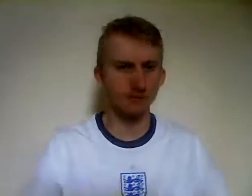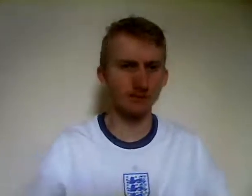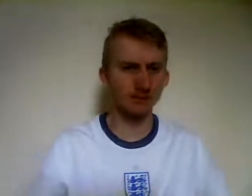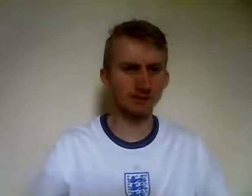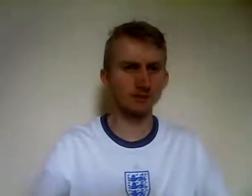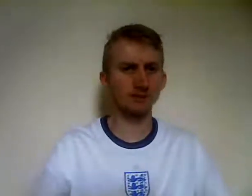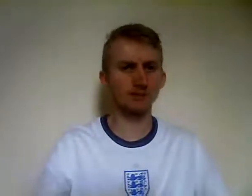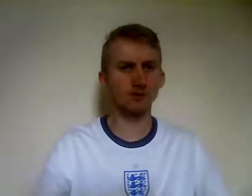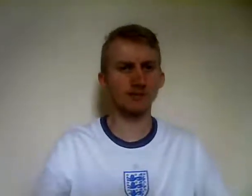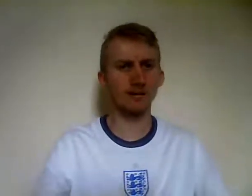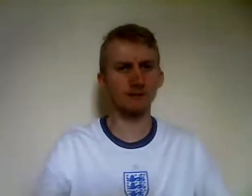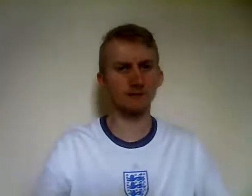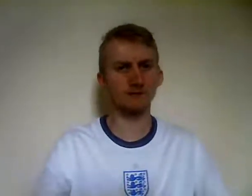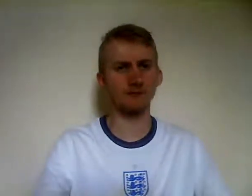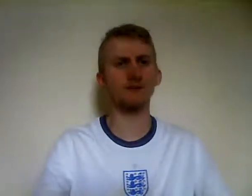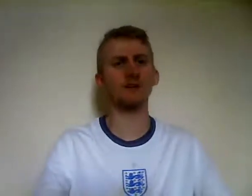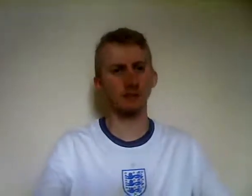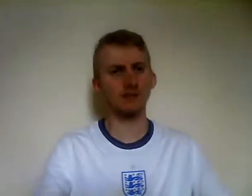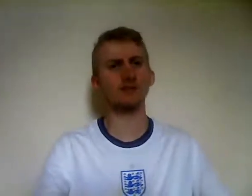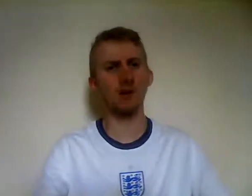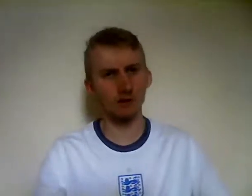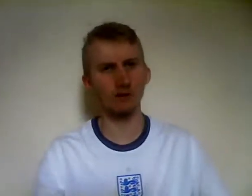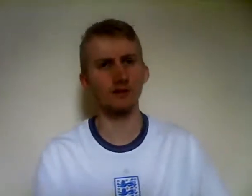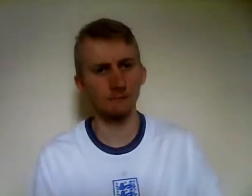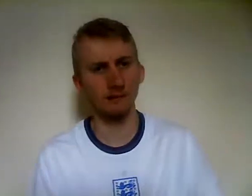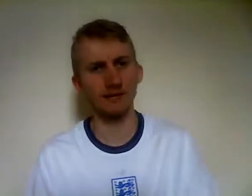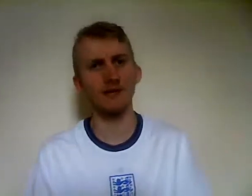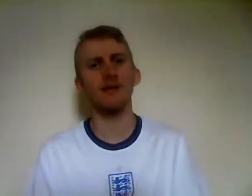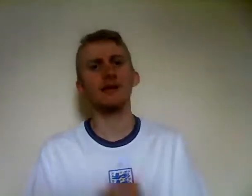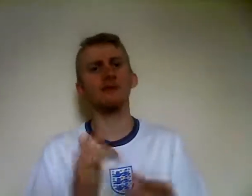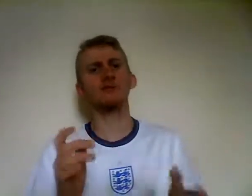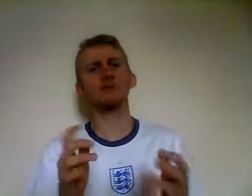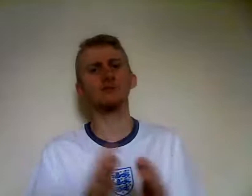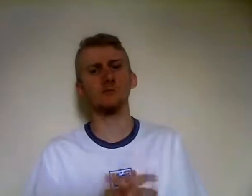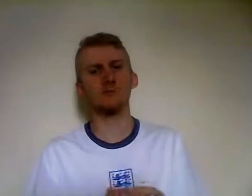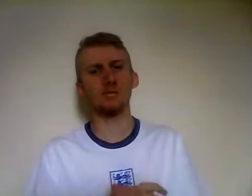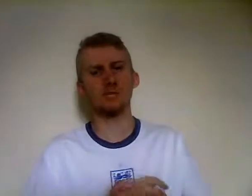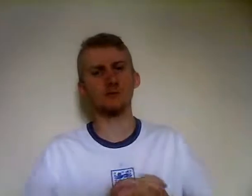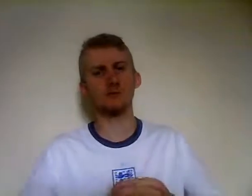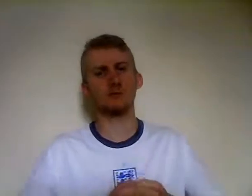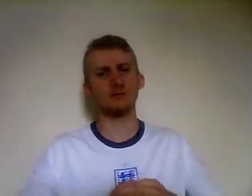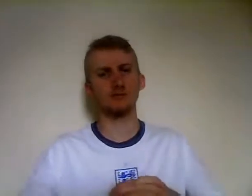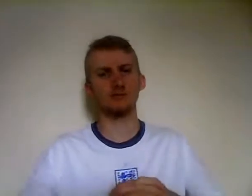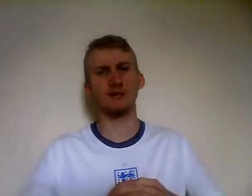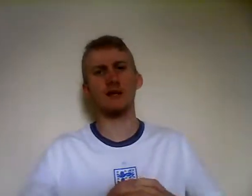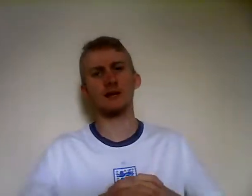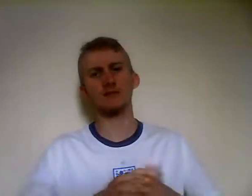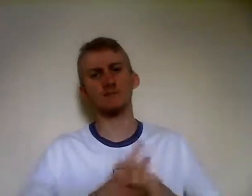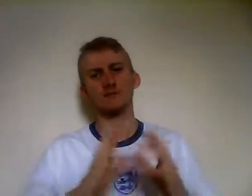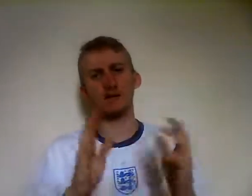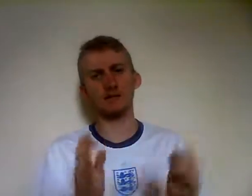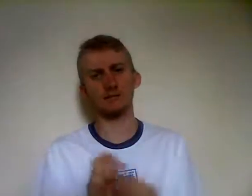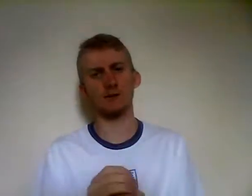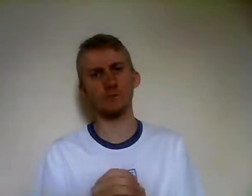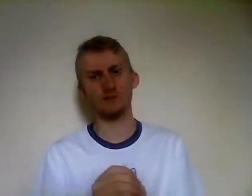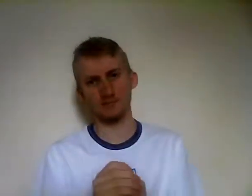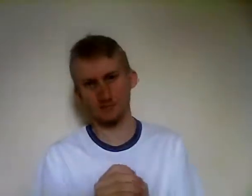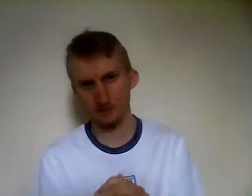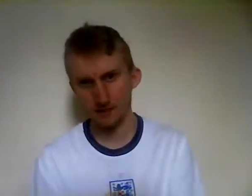fans started a red card campaign in order to remove Chas Majid and his brother Aswar Majid,